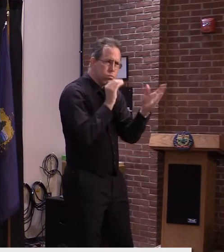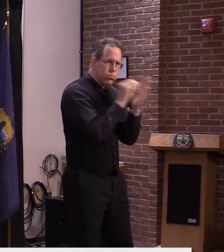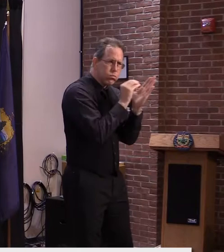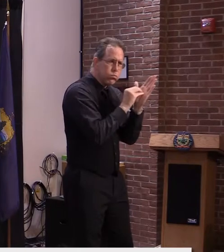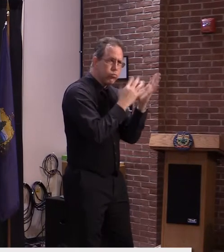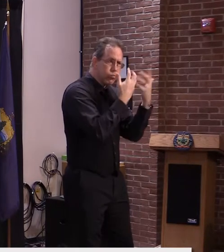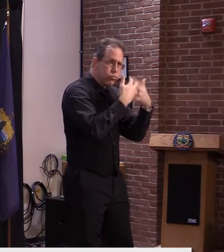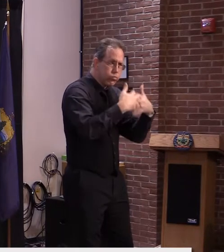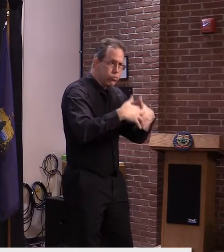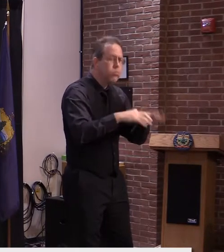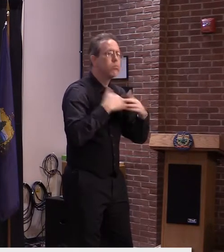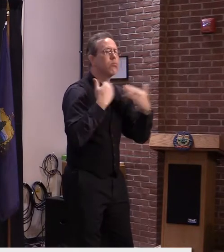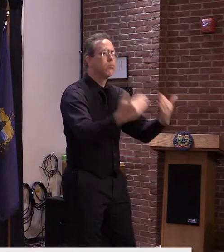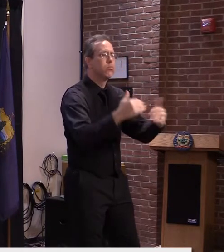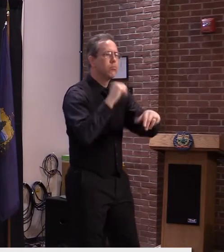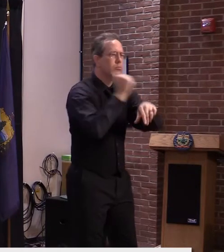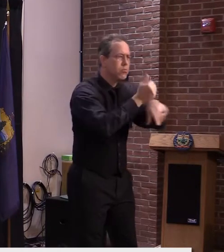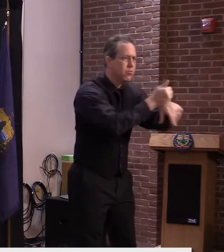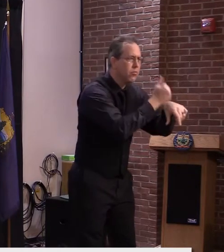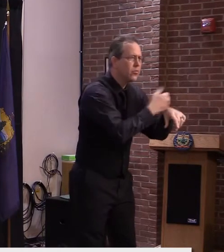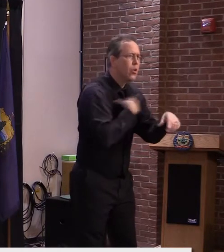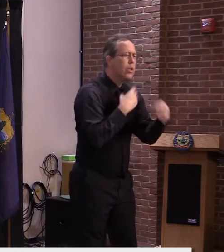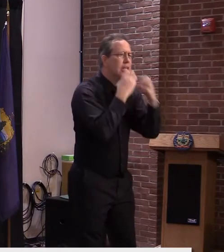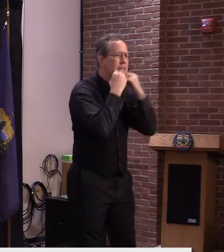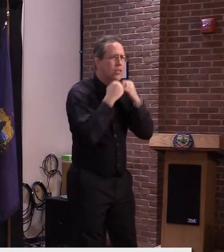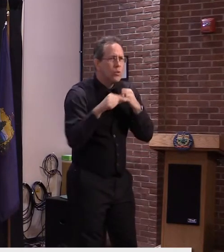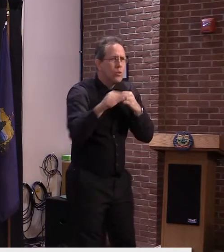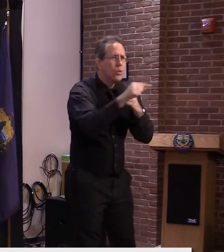community the North Star of our planning process.